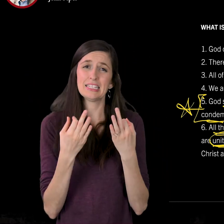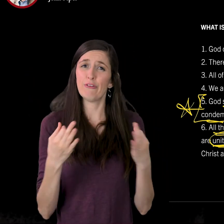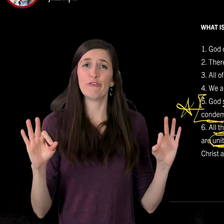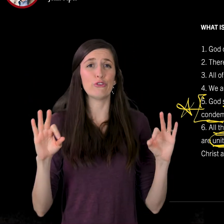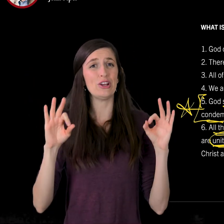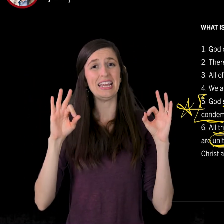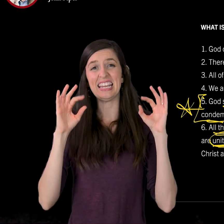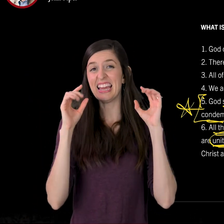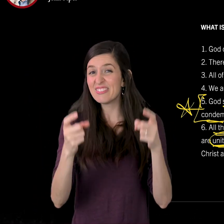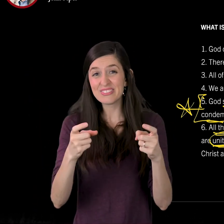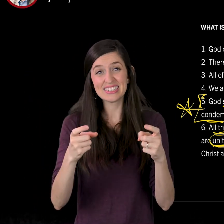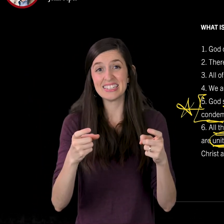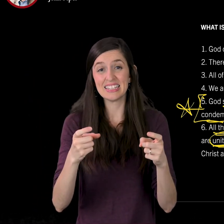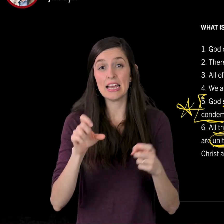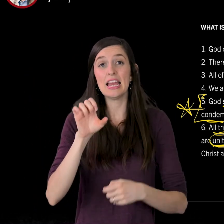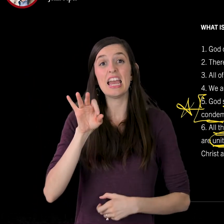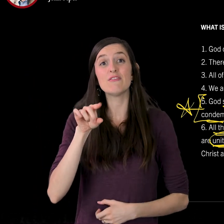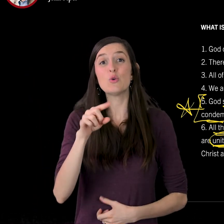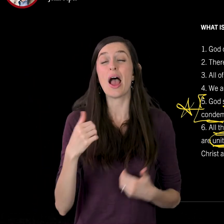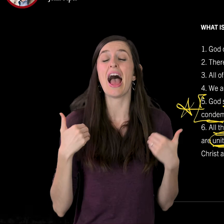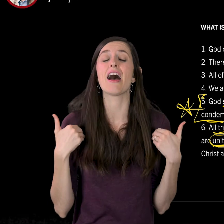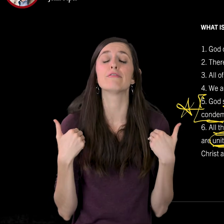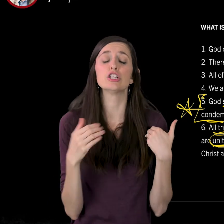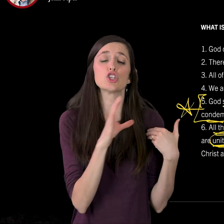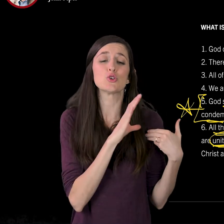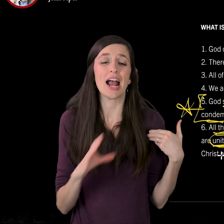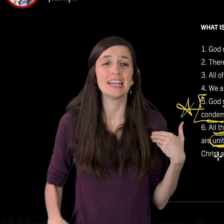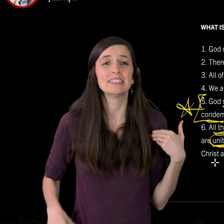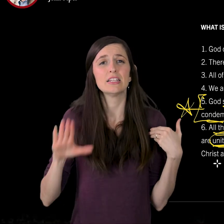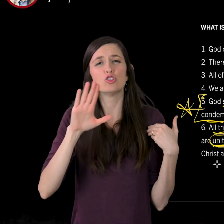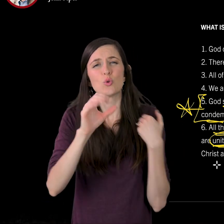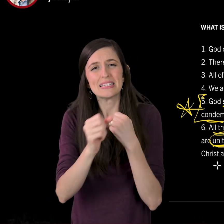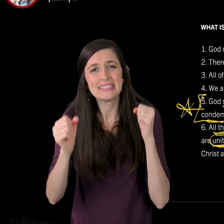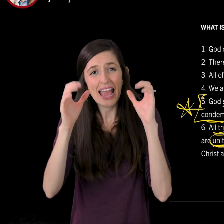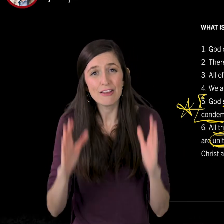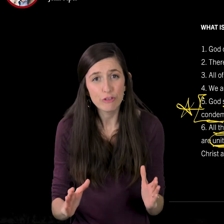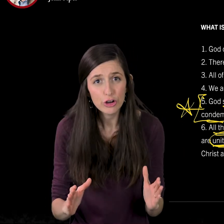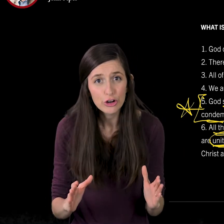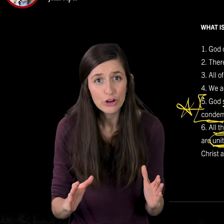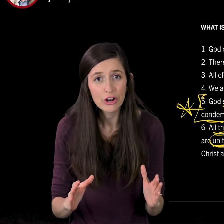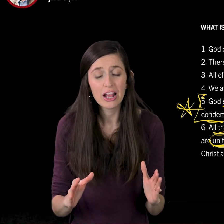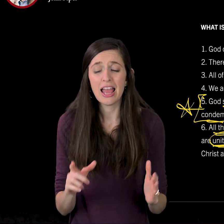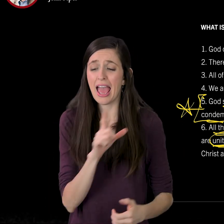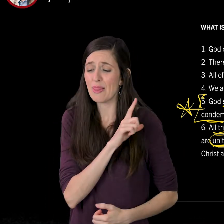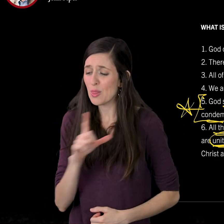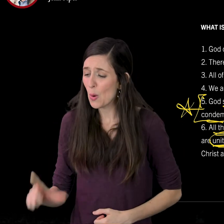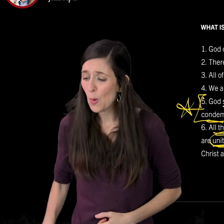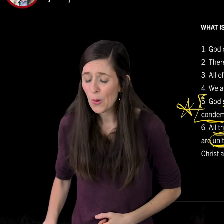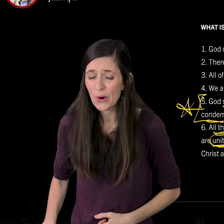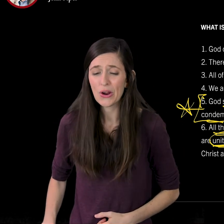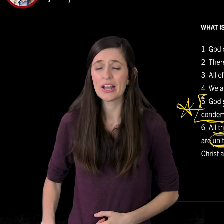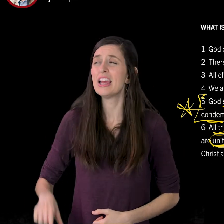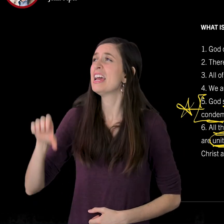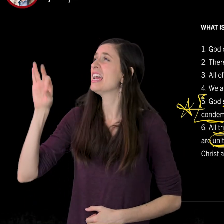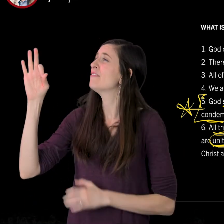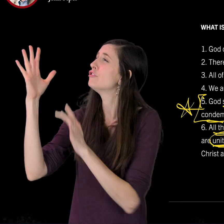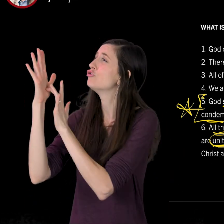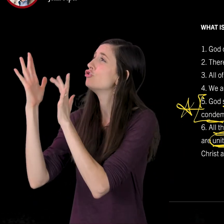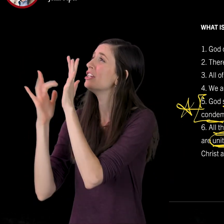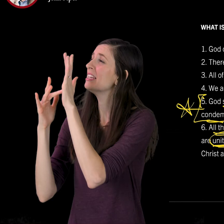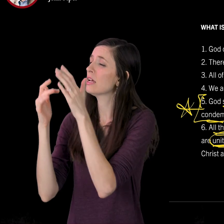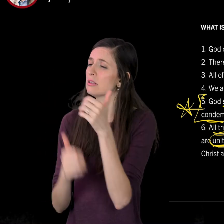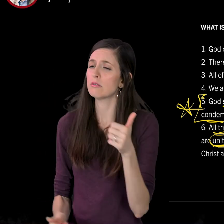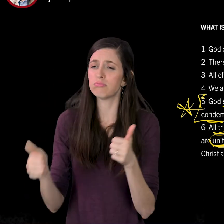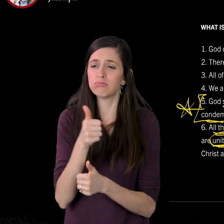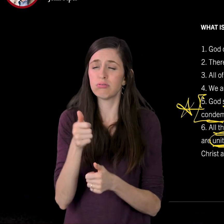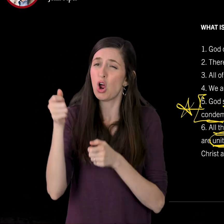Christ as your Savior if you have Christ as your Savior if you have Christ as your Lord if you